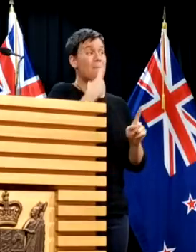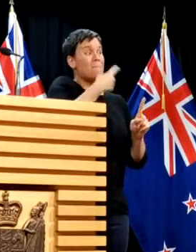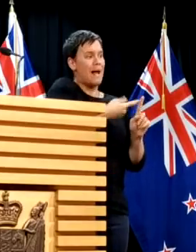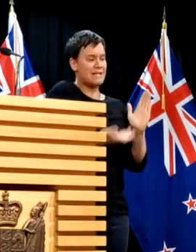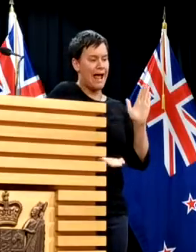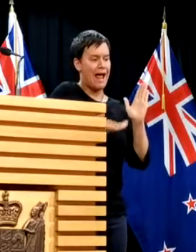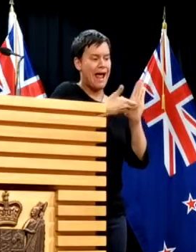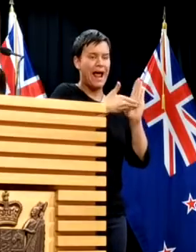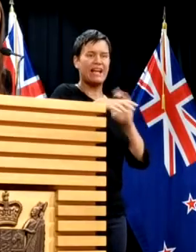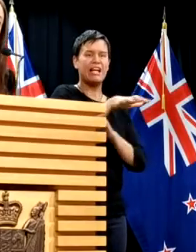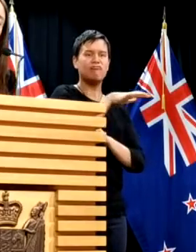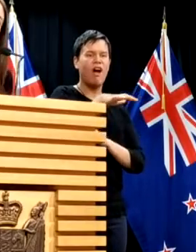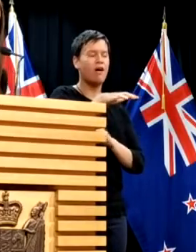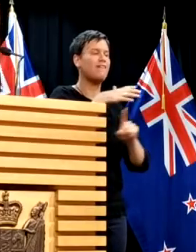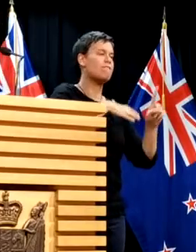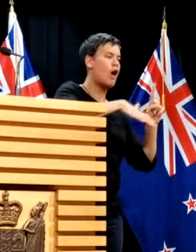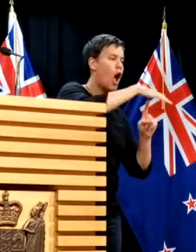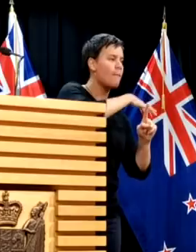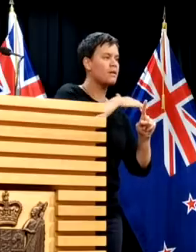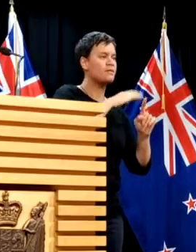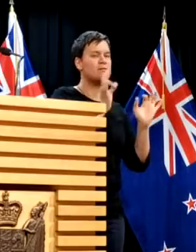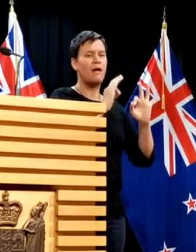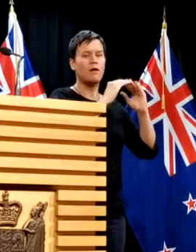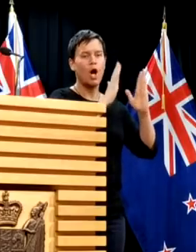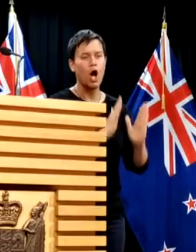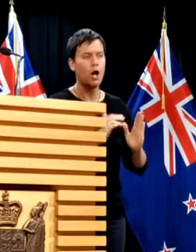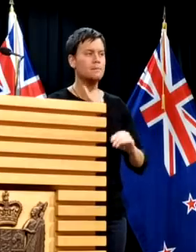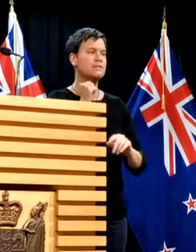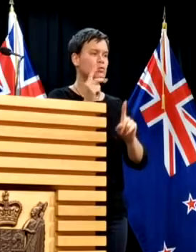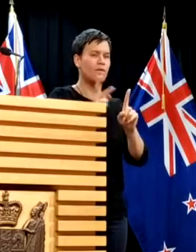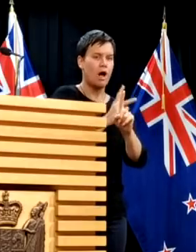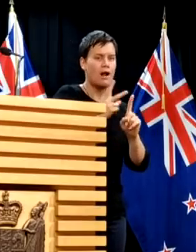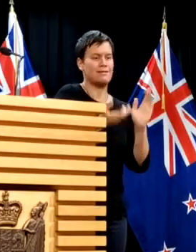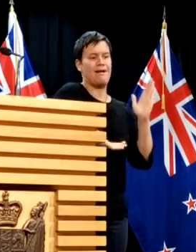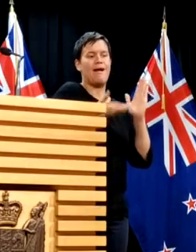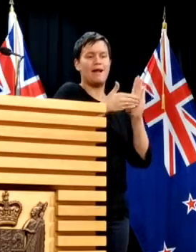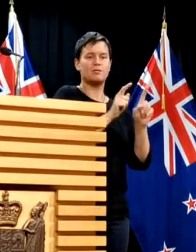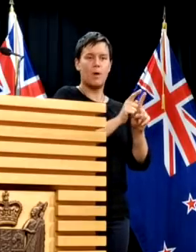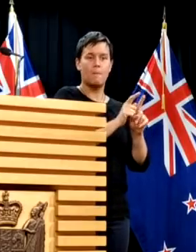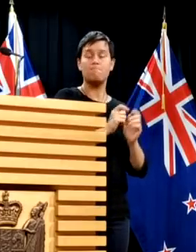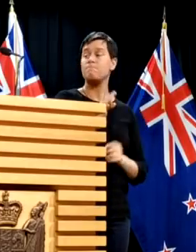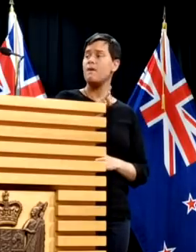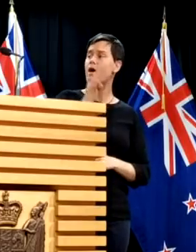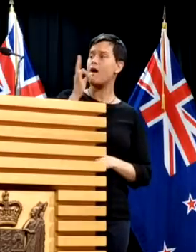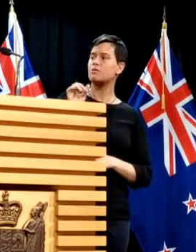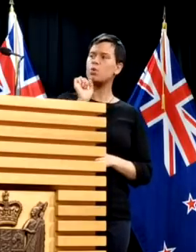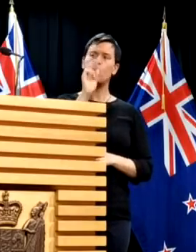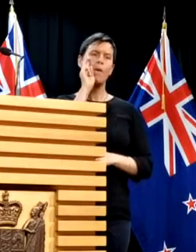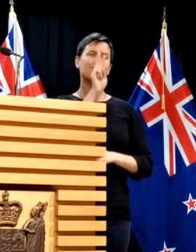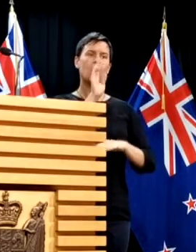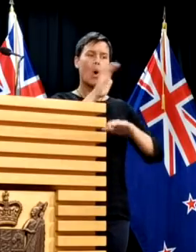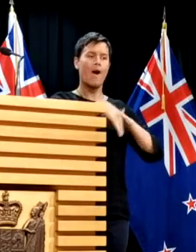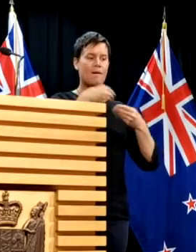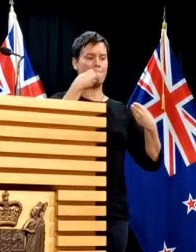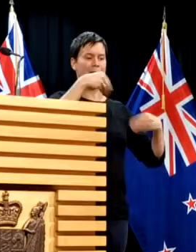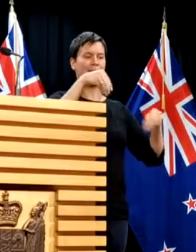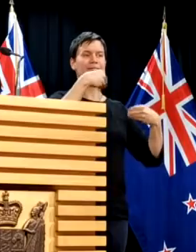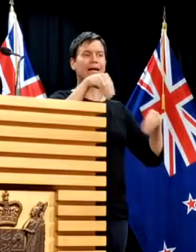areas. There's a specific mention of taking action on plastic and waste. Is that, are we going to see